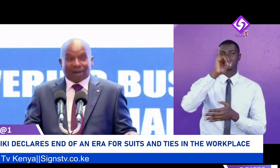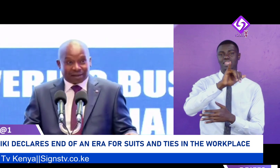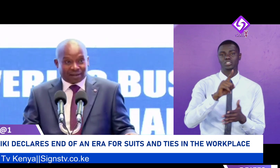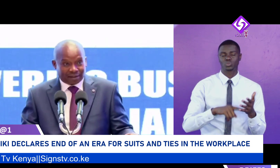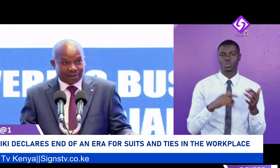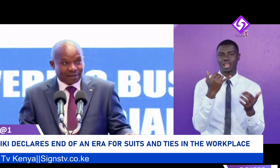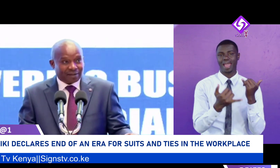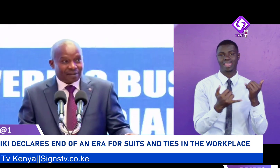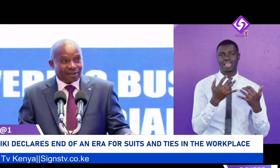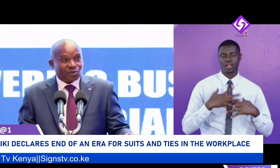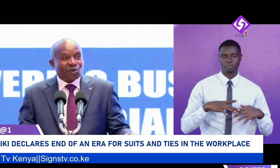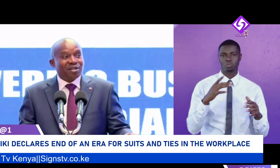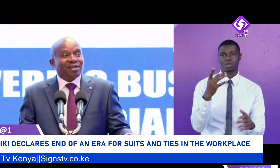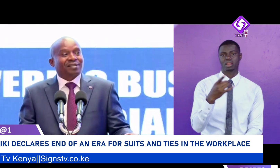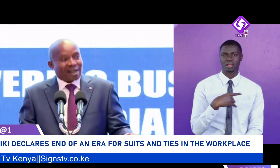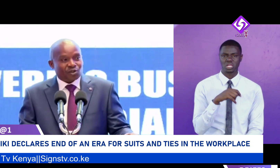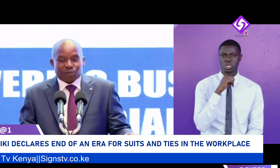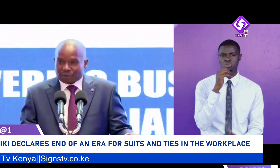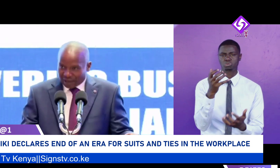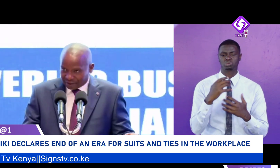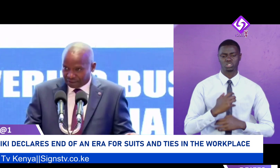demanding, that you don't need a tie to be productive.